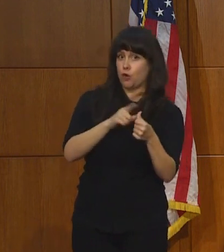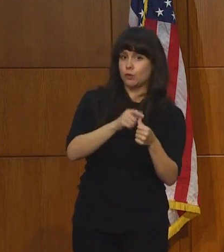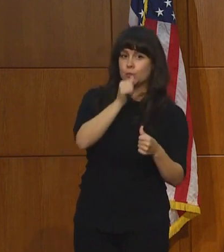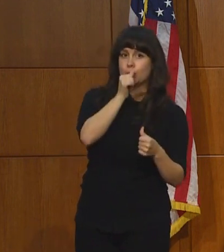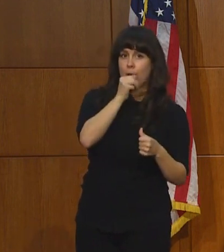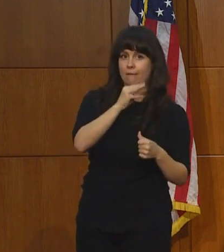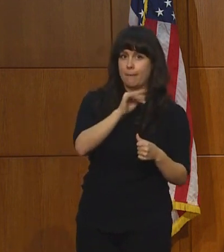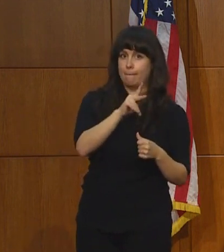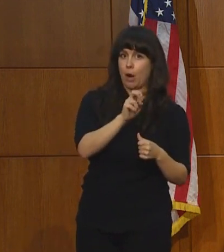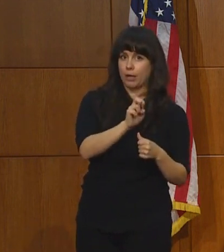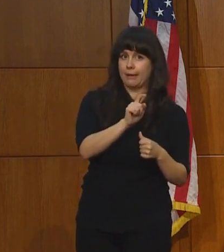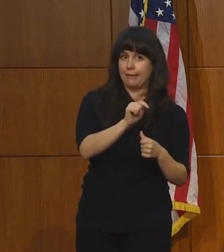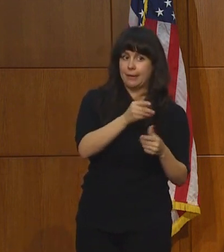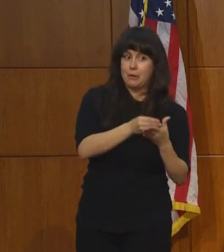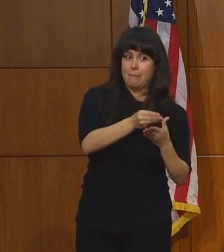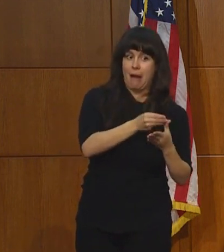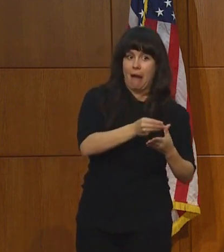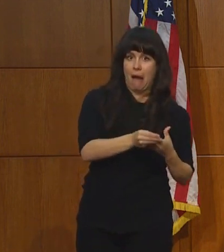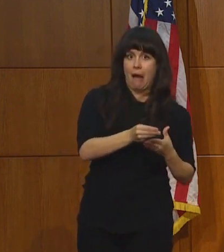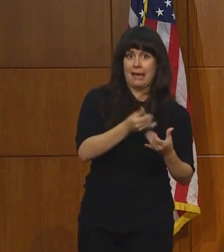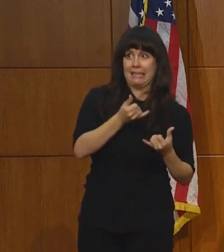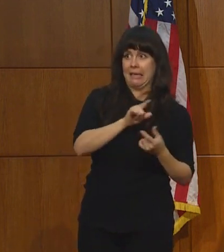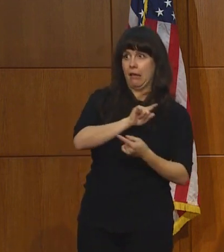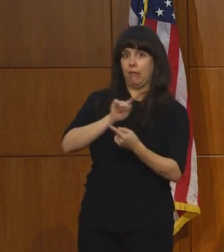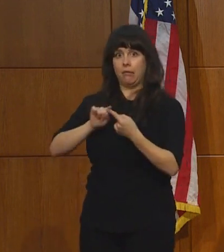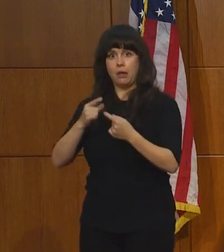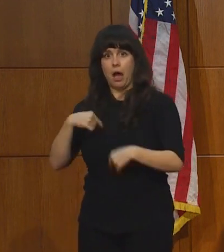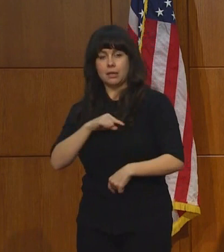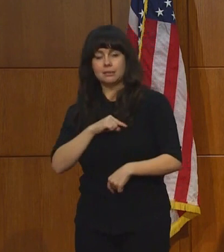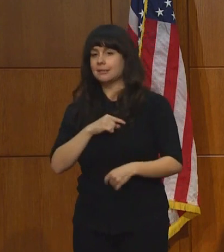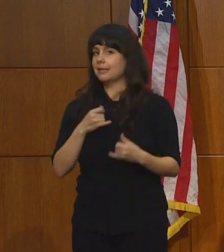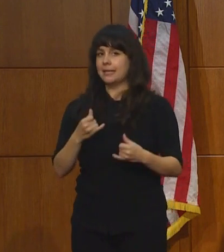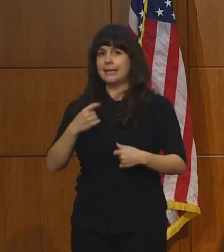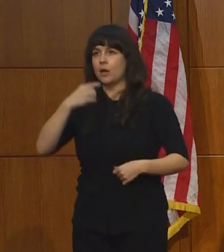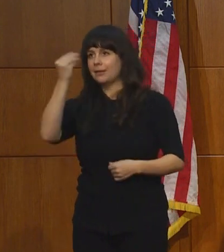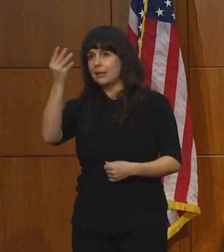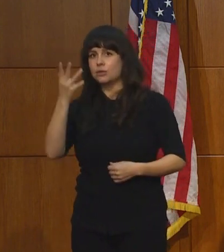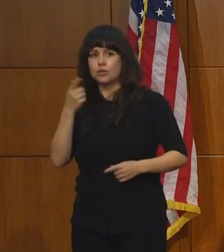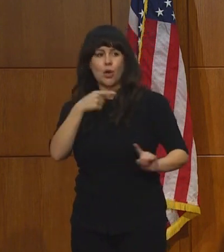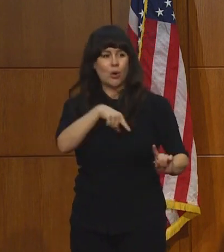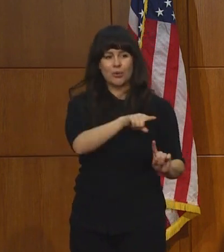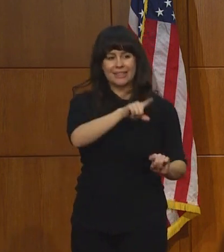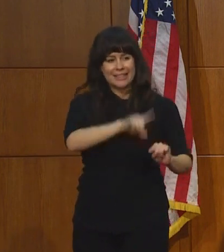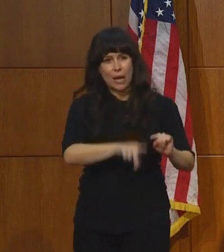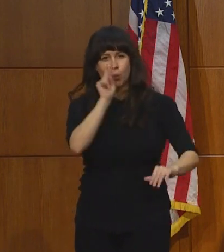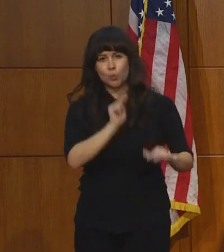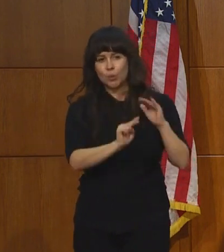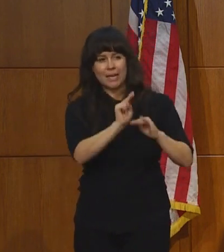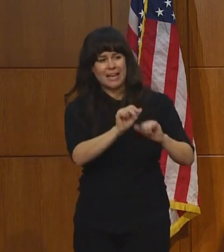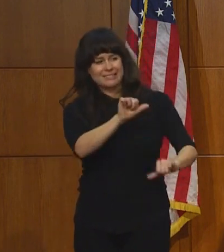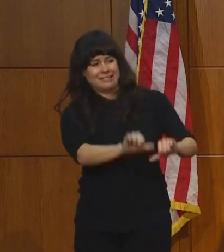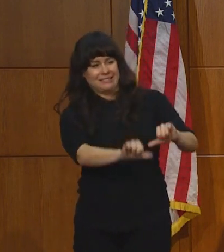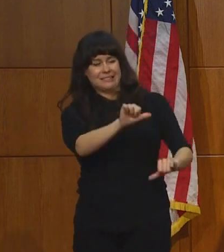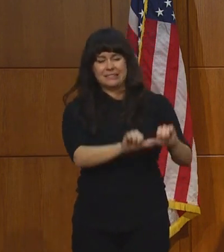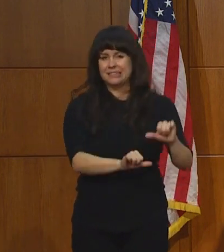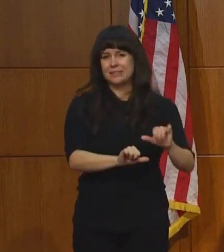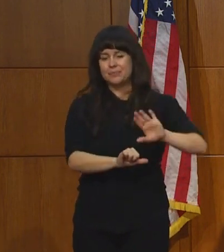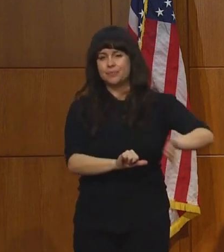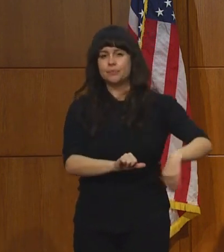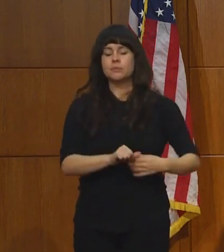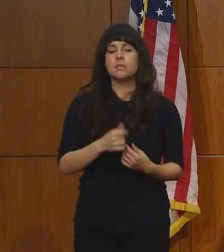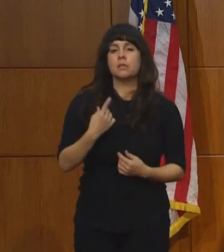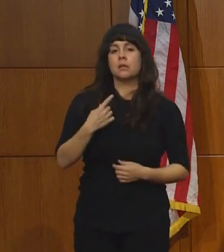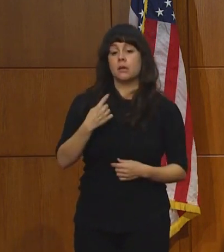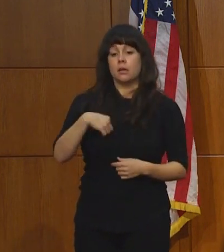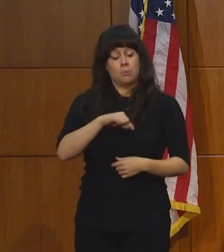PPE before they turn to us are reporting that the private market is not always predictable. But overall, we feel